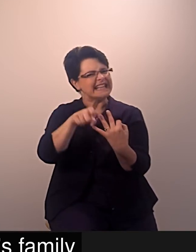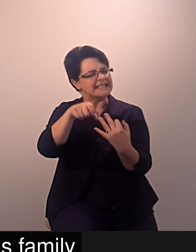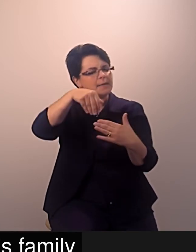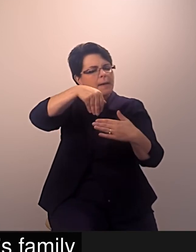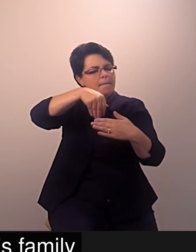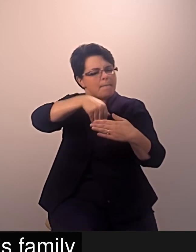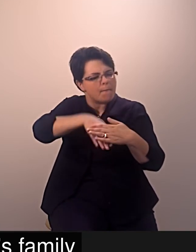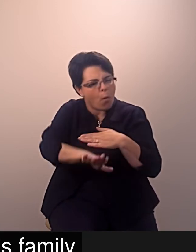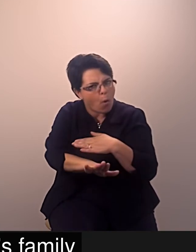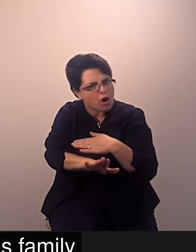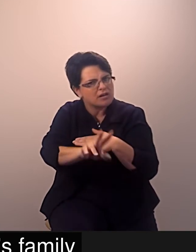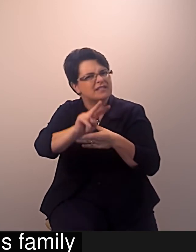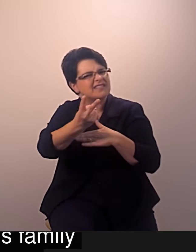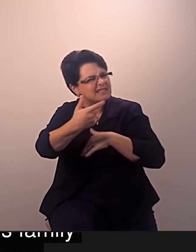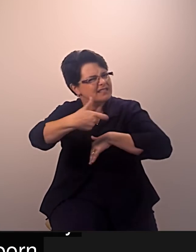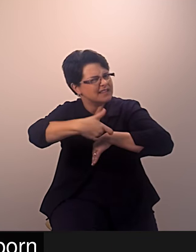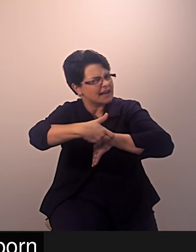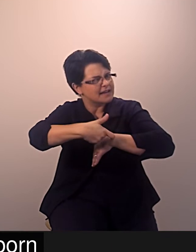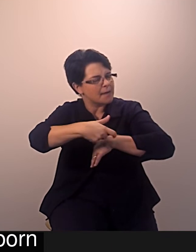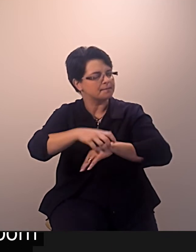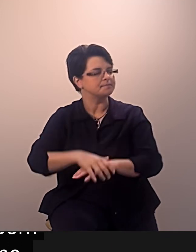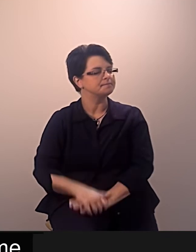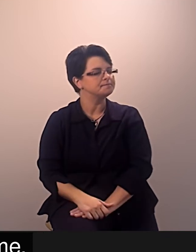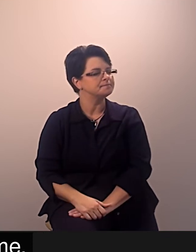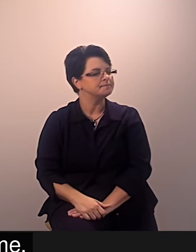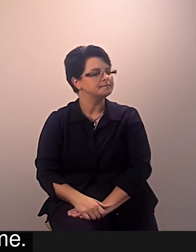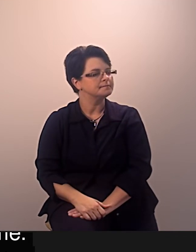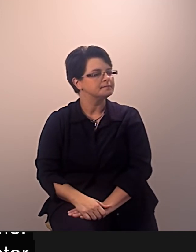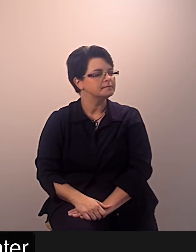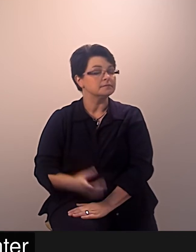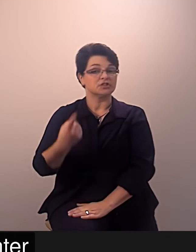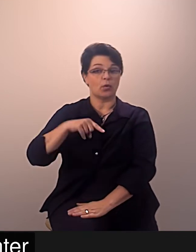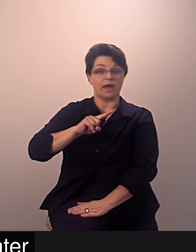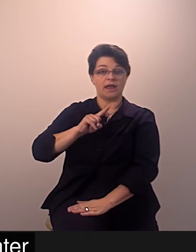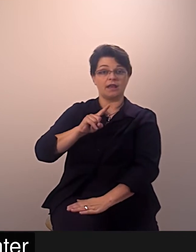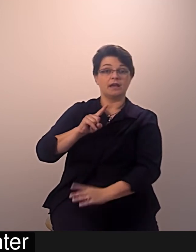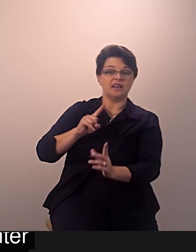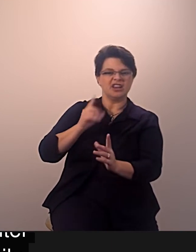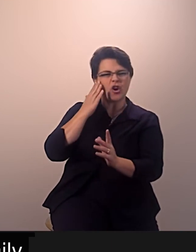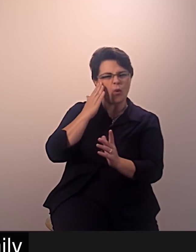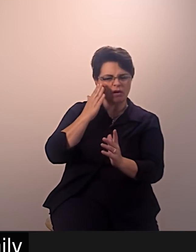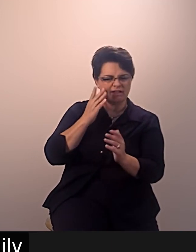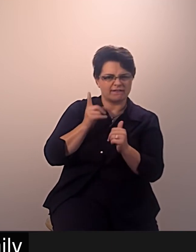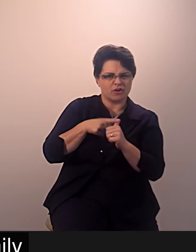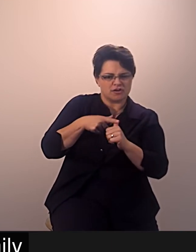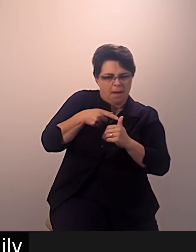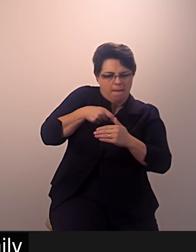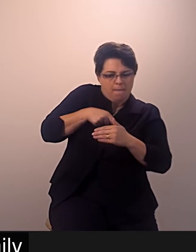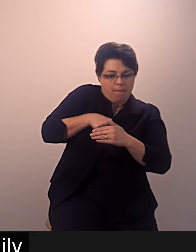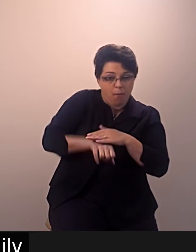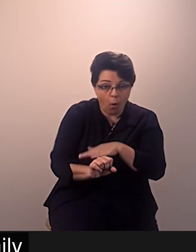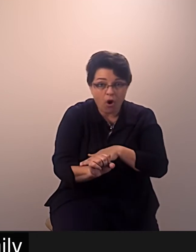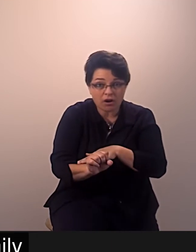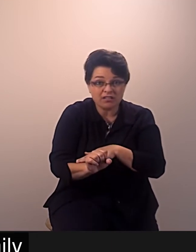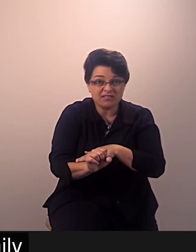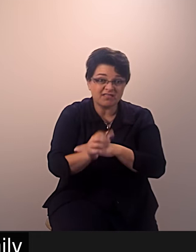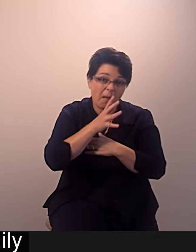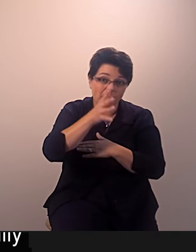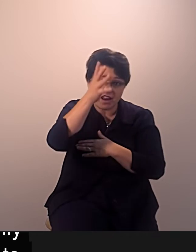a second time. When we enter into the family of our parents, we are born into